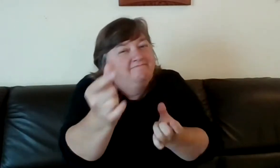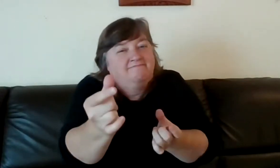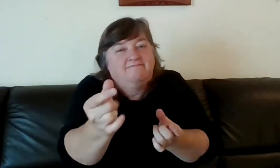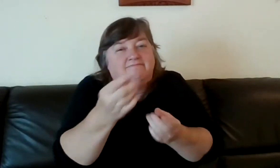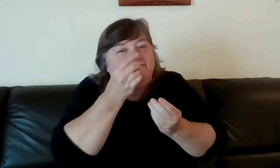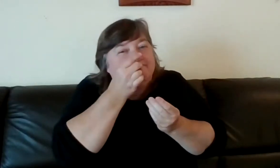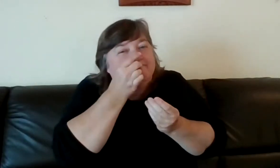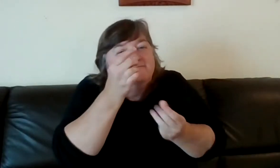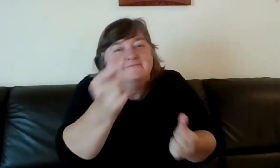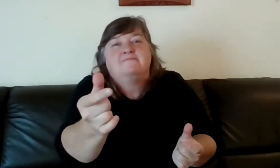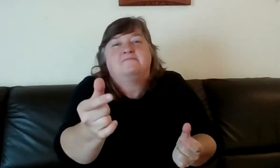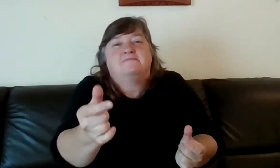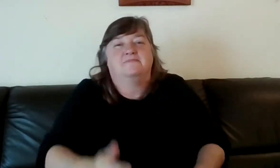Mmm. Mmm.